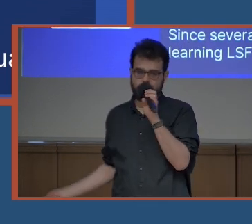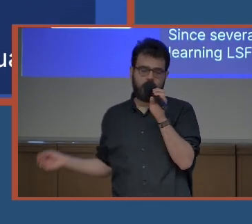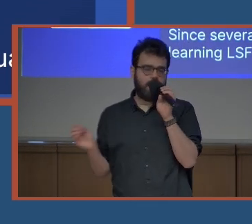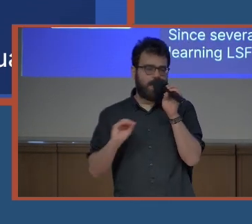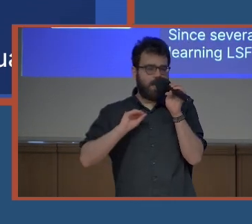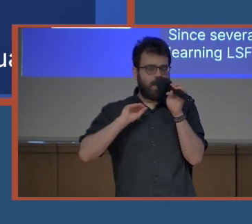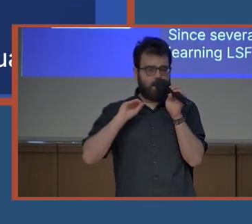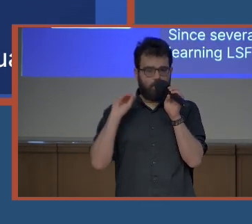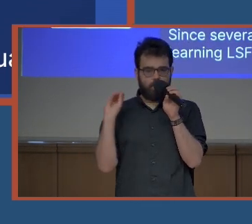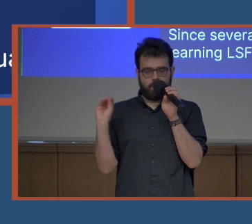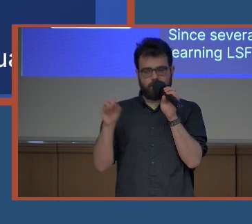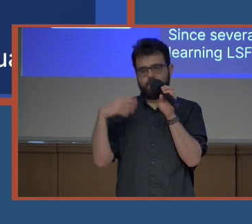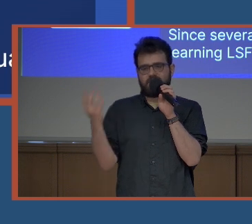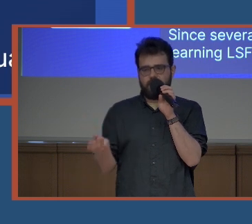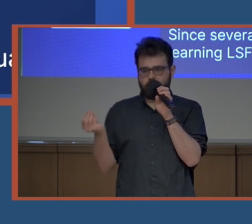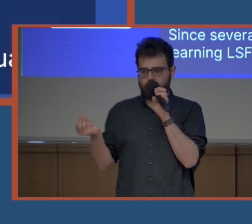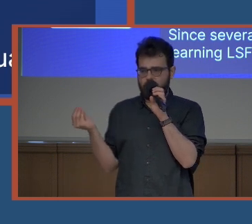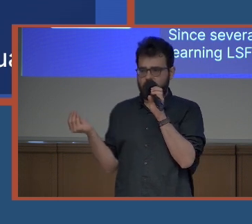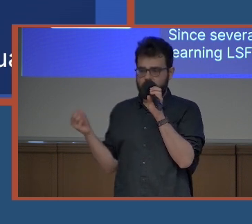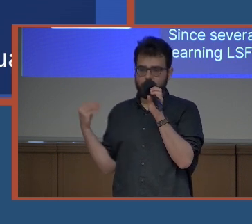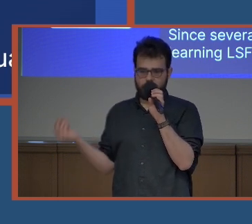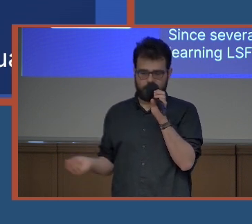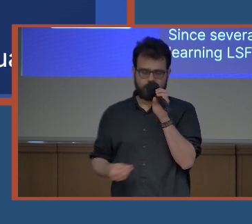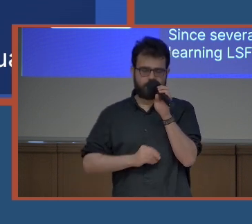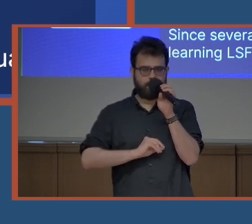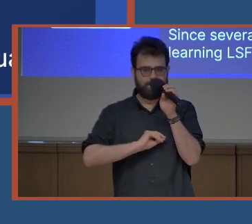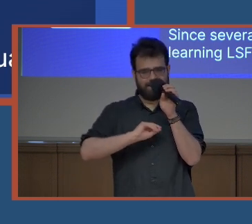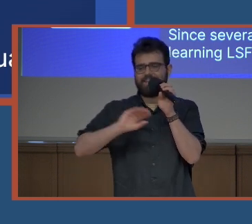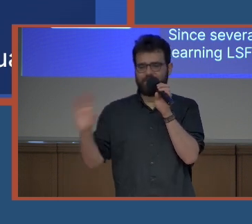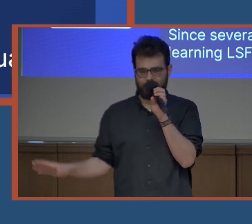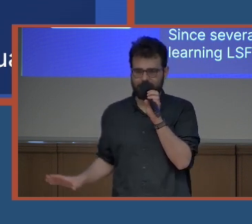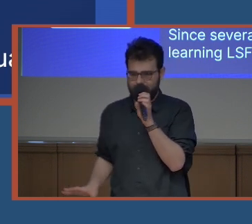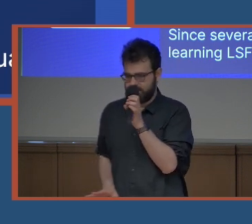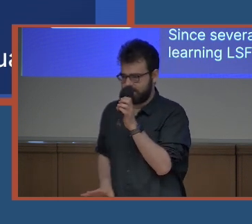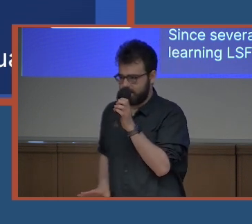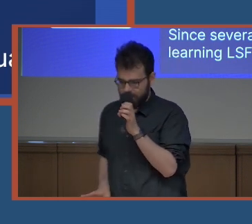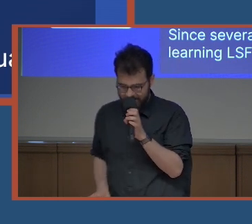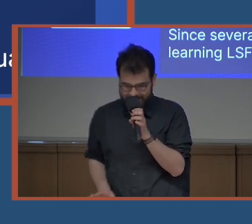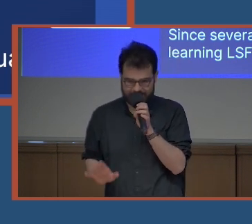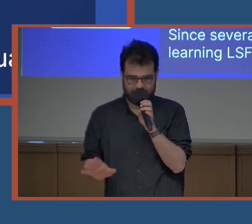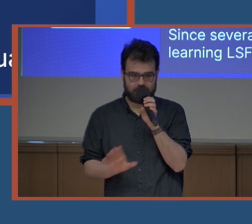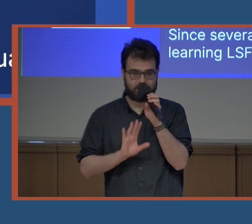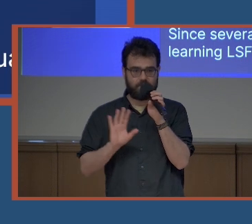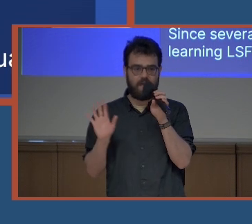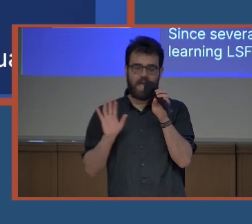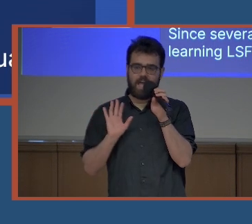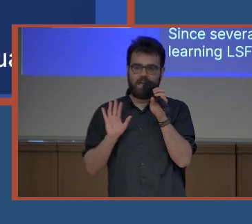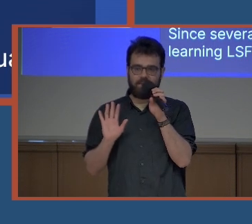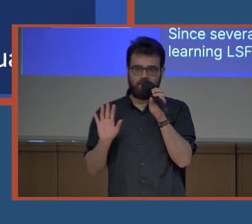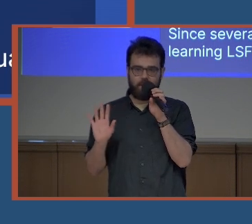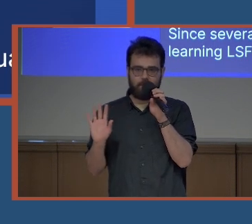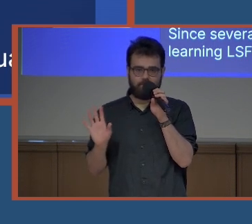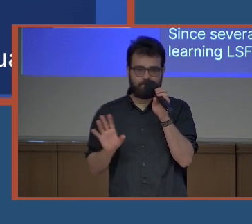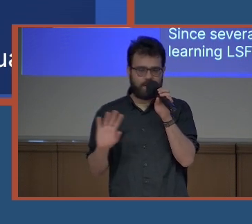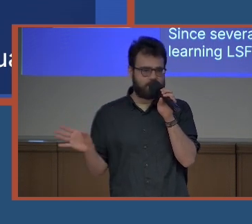happened, a sign for the coronavirus spread like coronavirus itself, actually. So